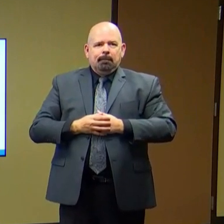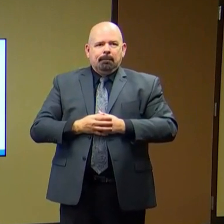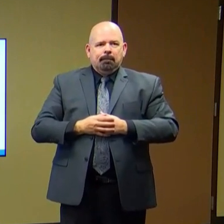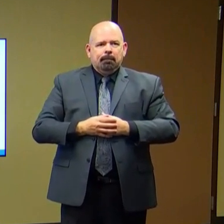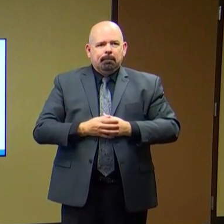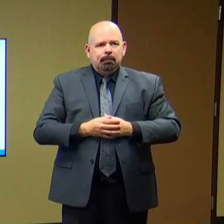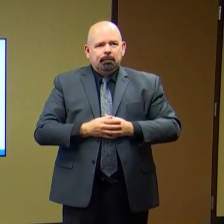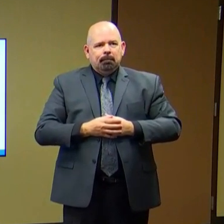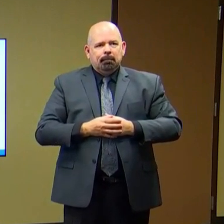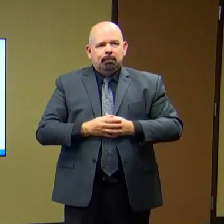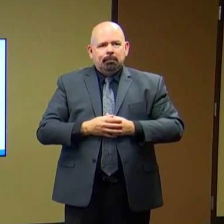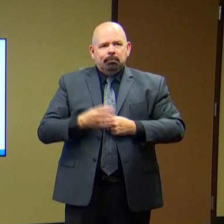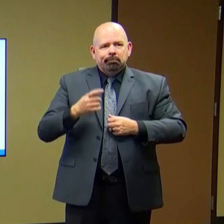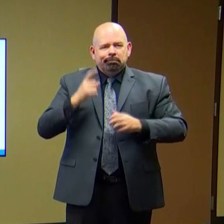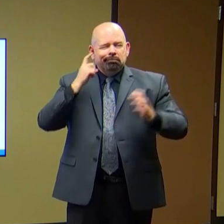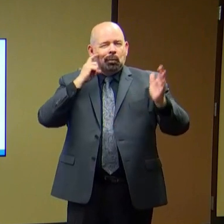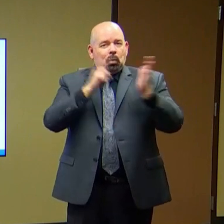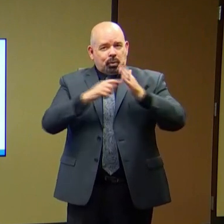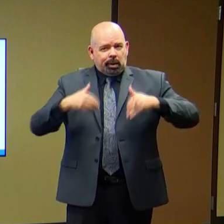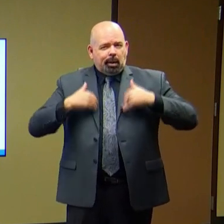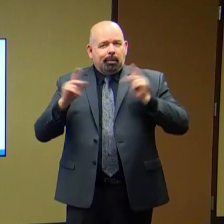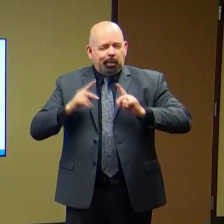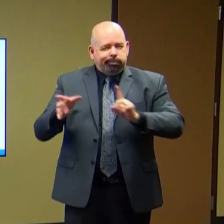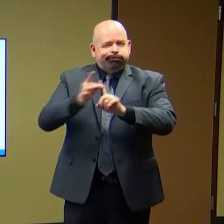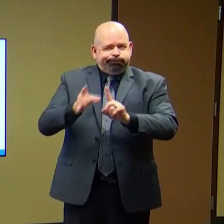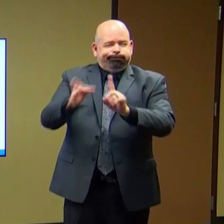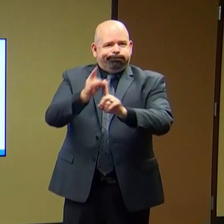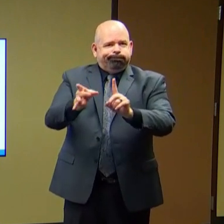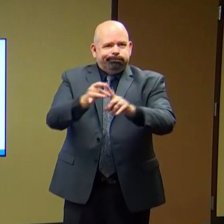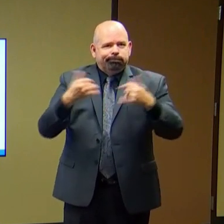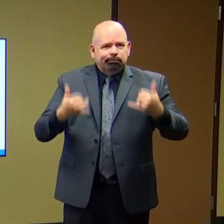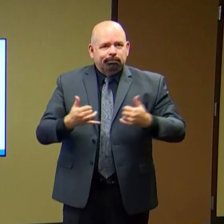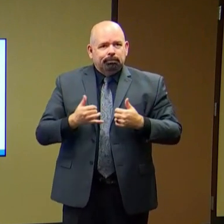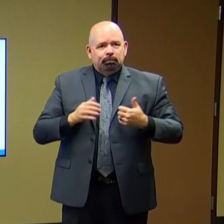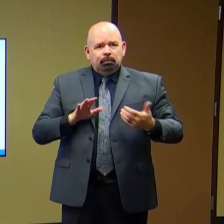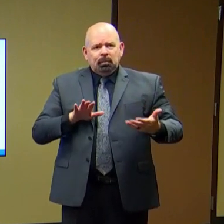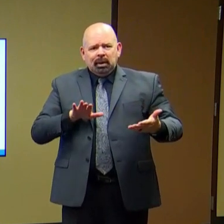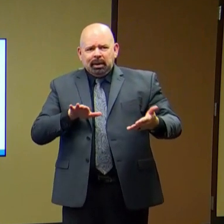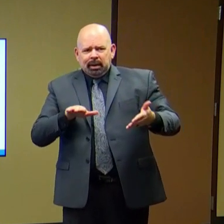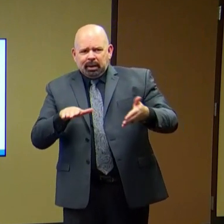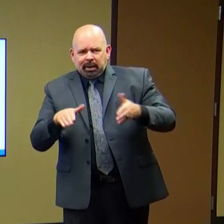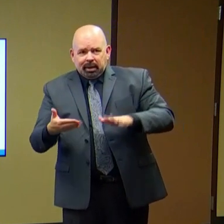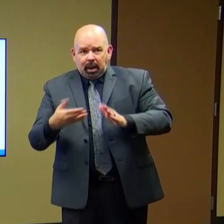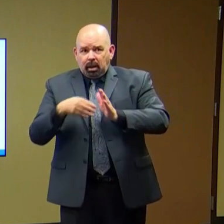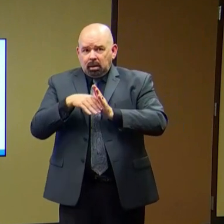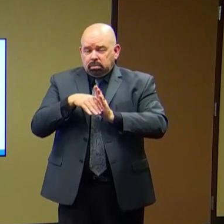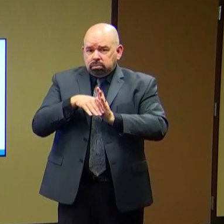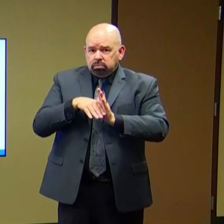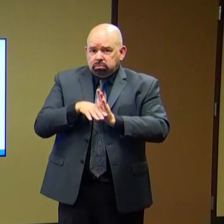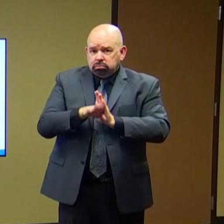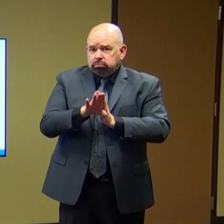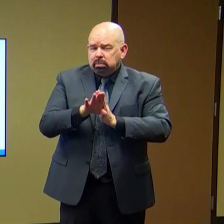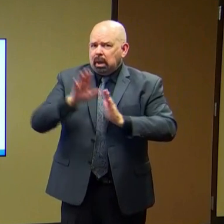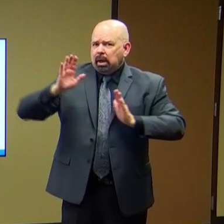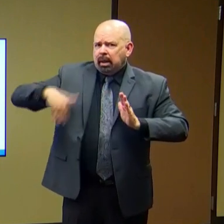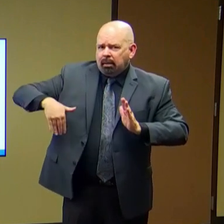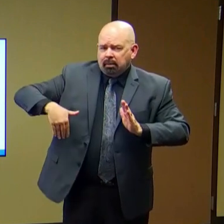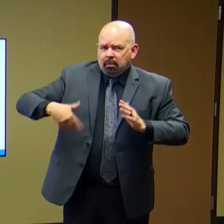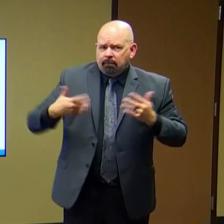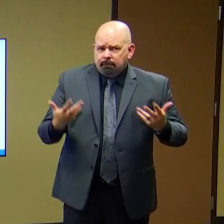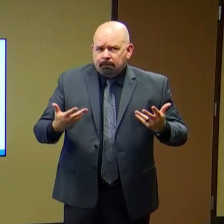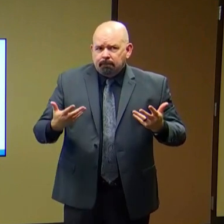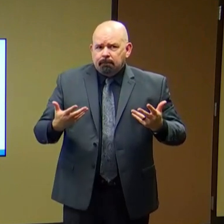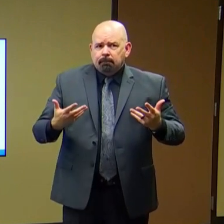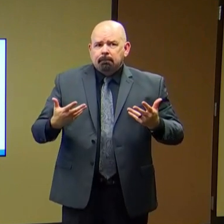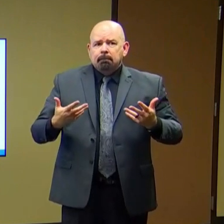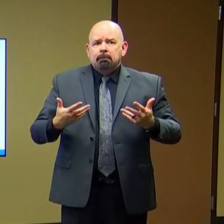new numbers. The deaths have not yet shown that upward trend, but then those again lag behind all